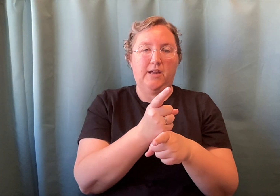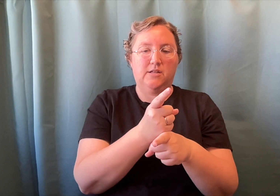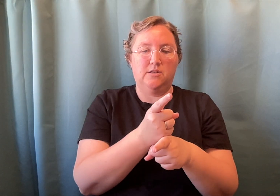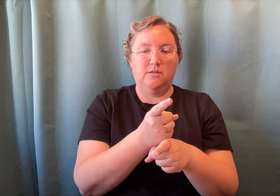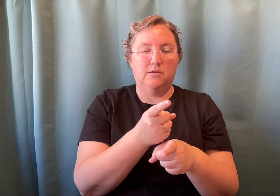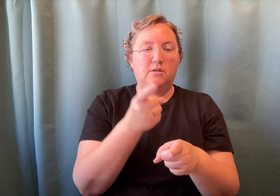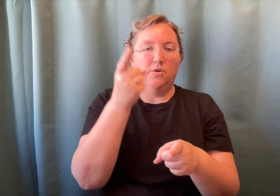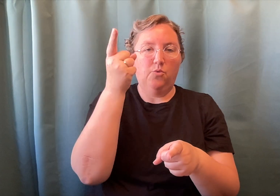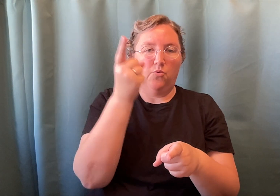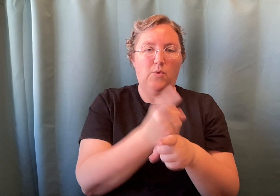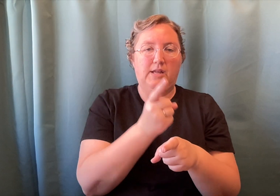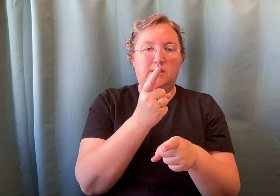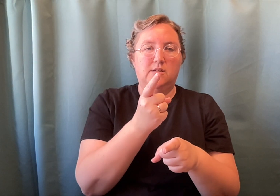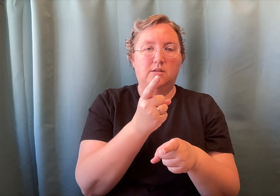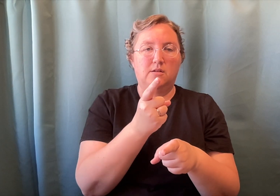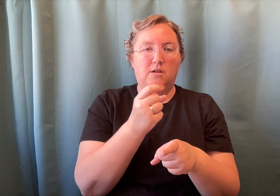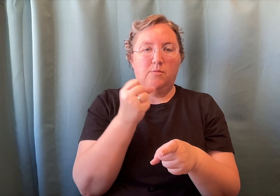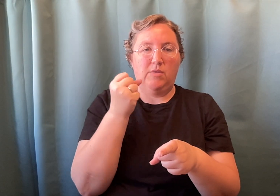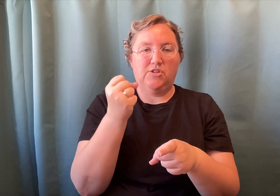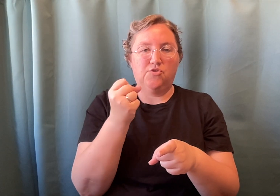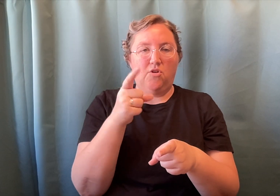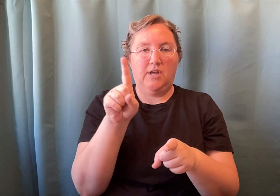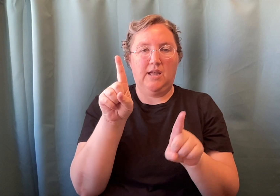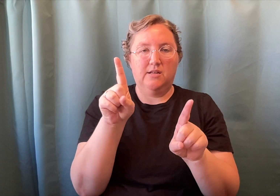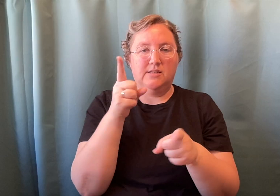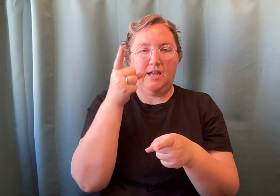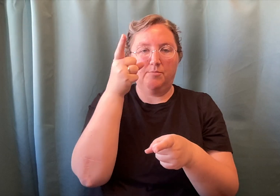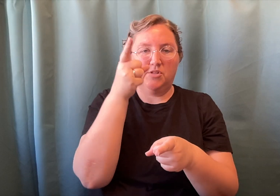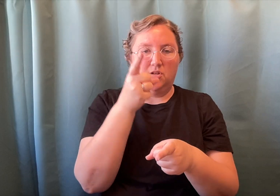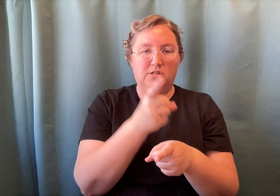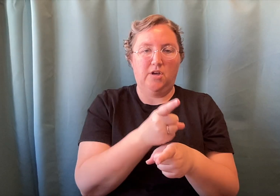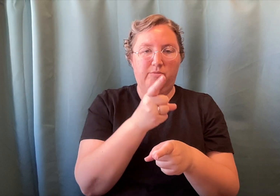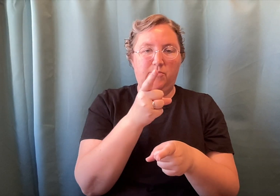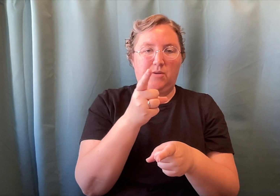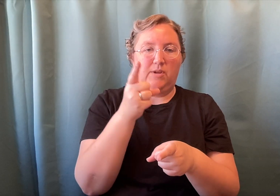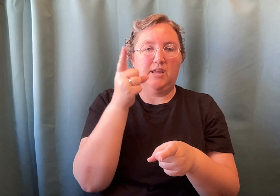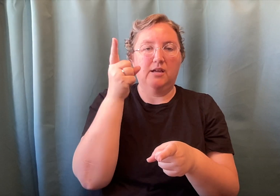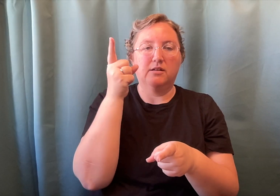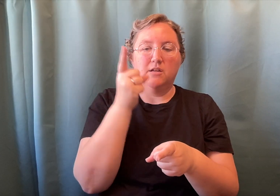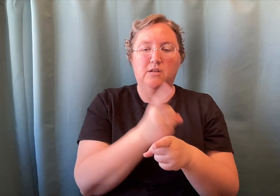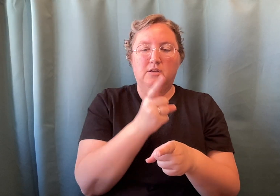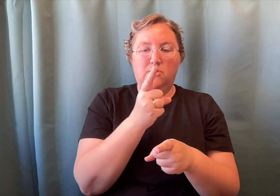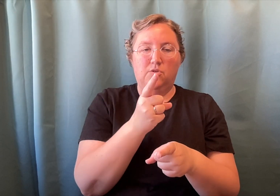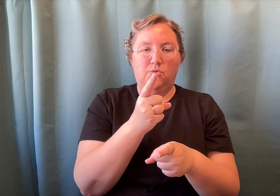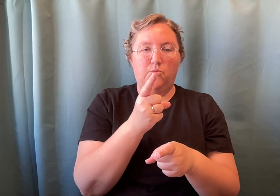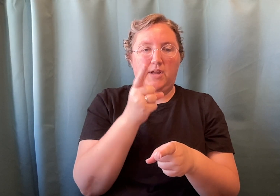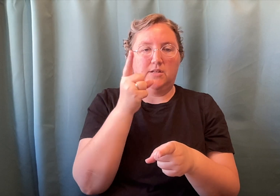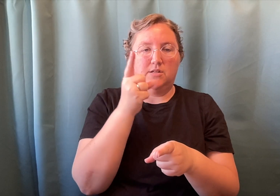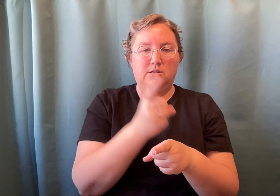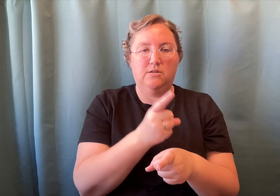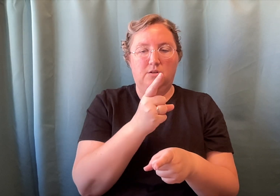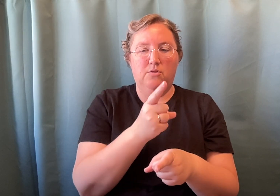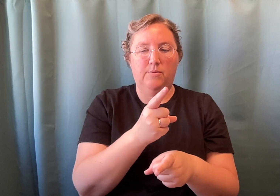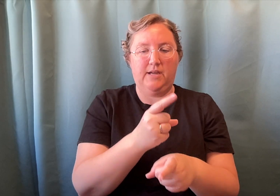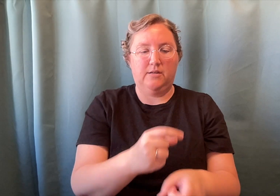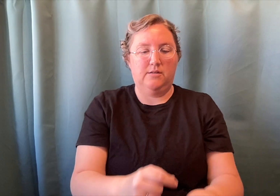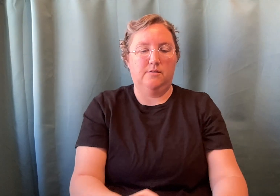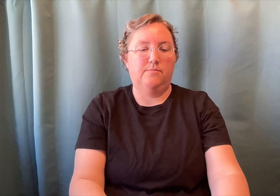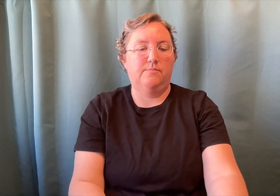Correct, right. My strong hand taps on top of my weak hand. Right, correct.